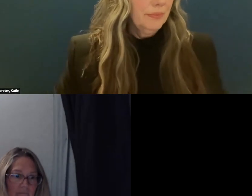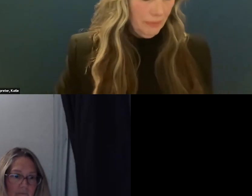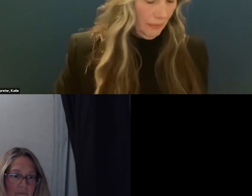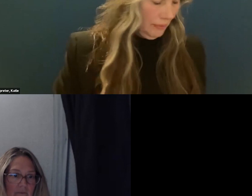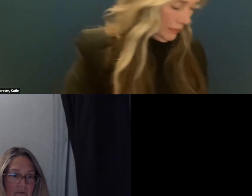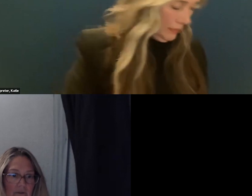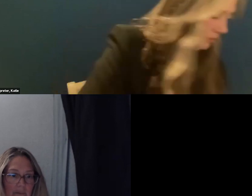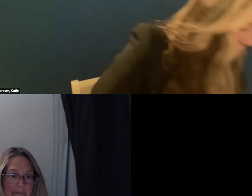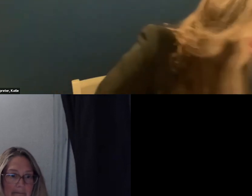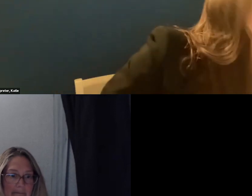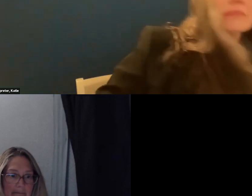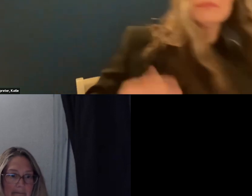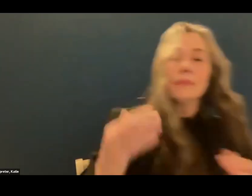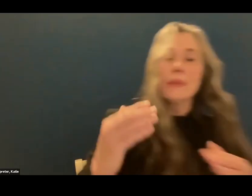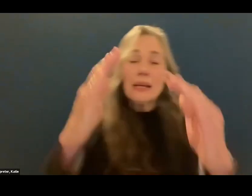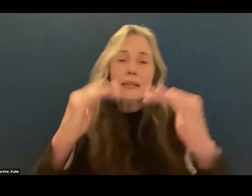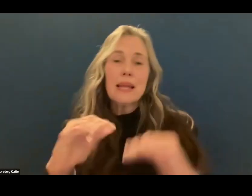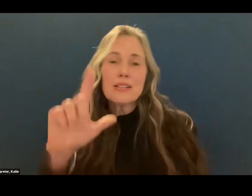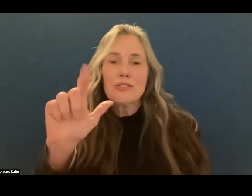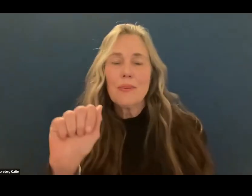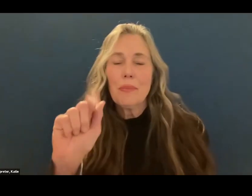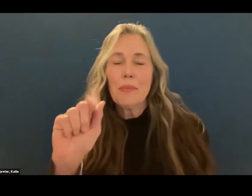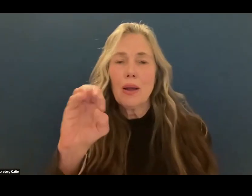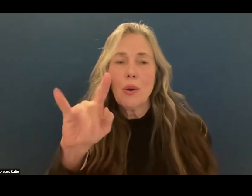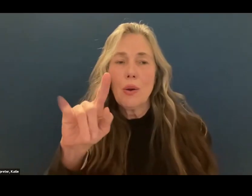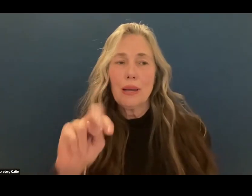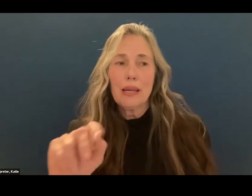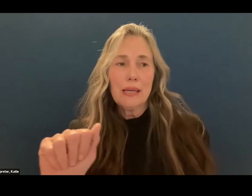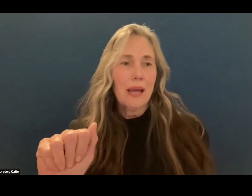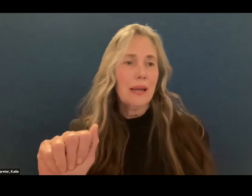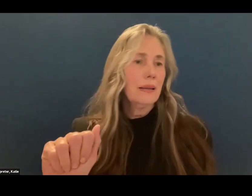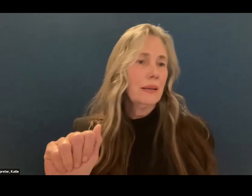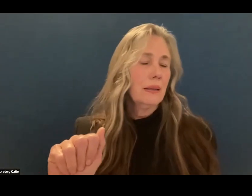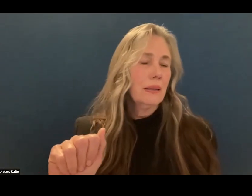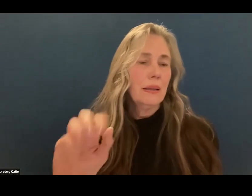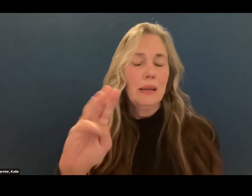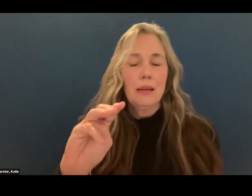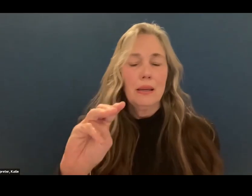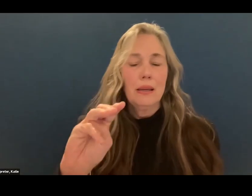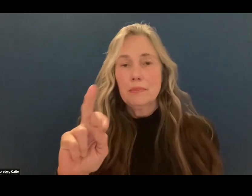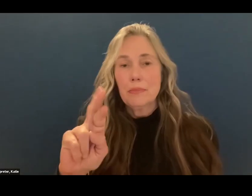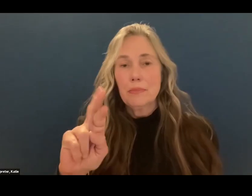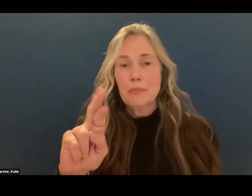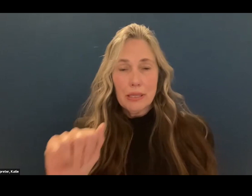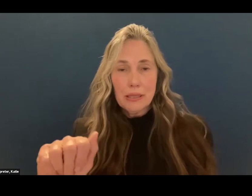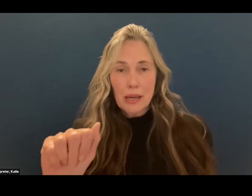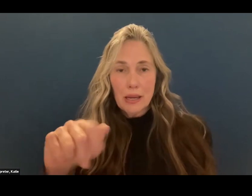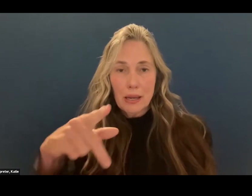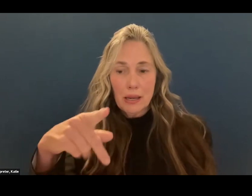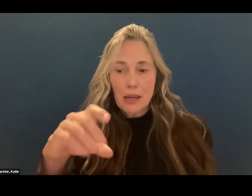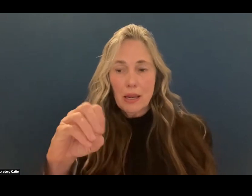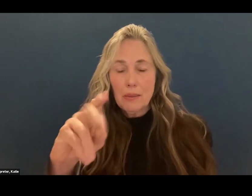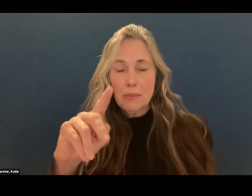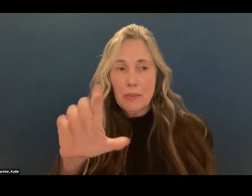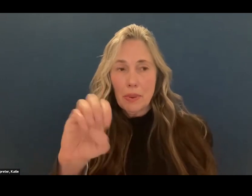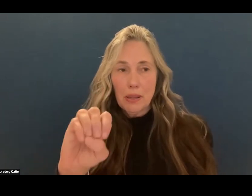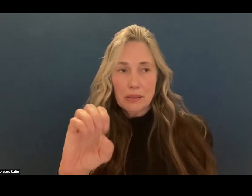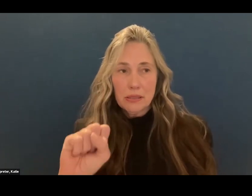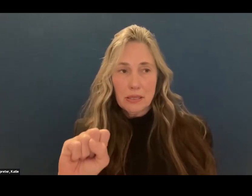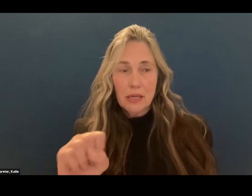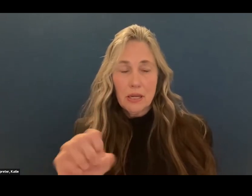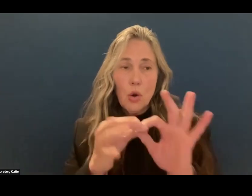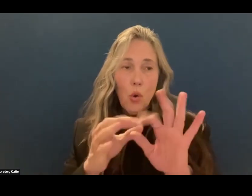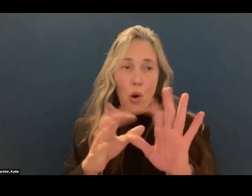Next, we have from La Colina Junior High School, nominated by Marina Peebles. Nicole is a tip mentor, cooperating teacher